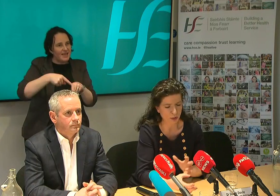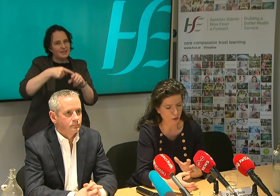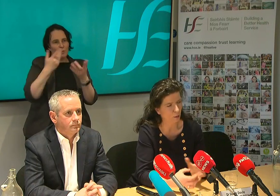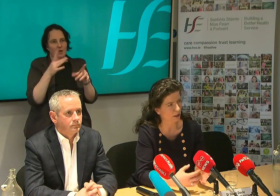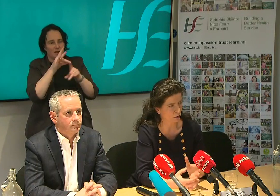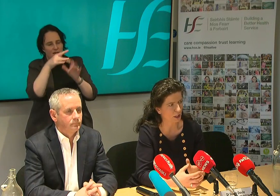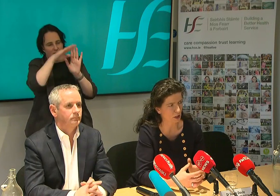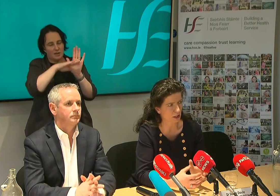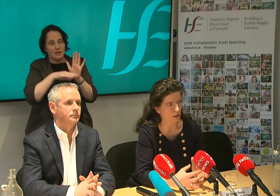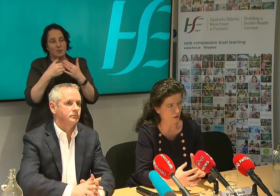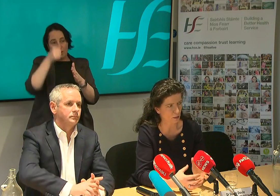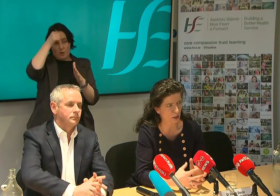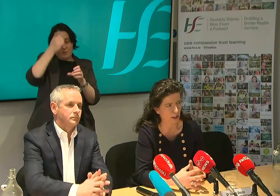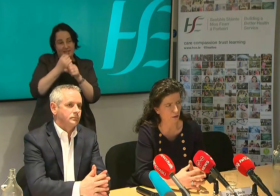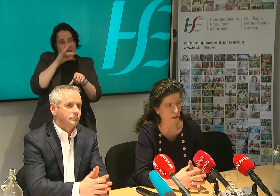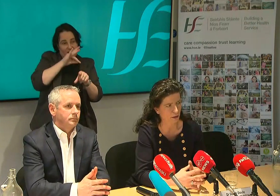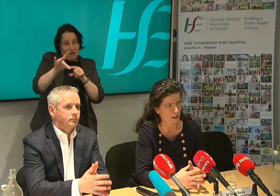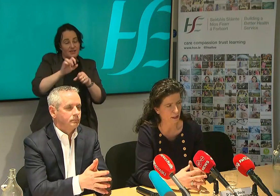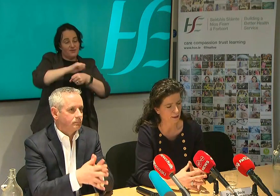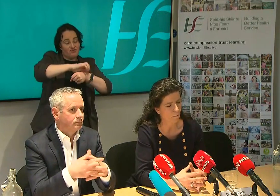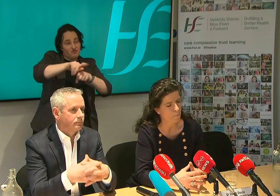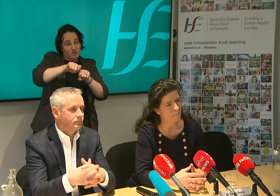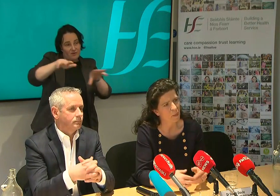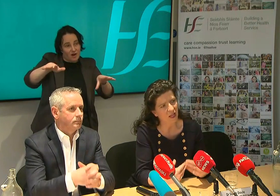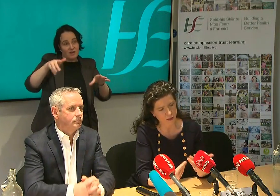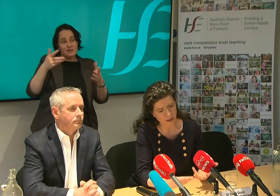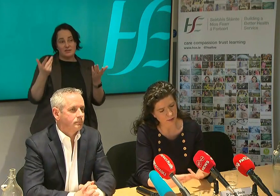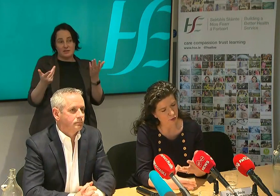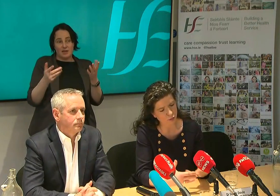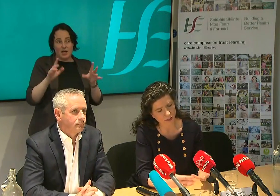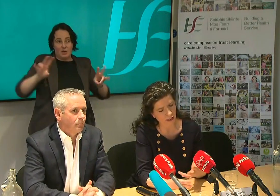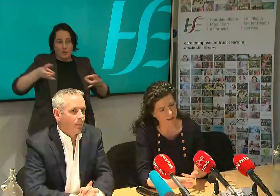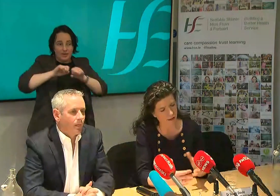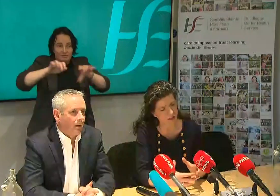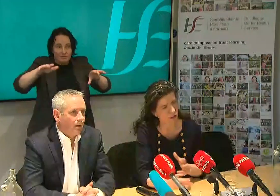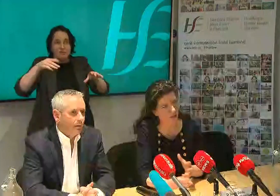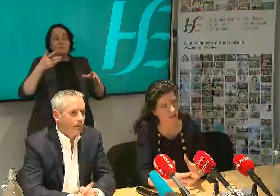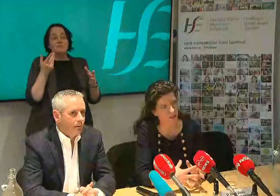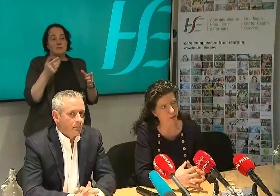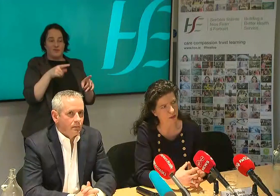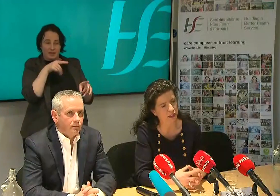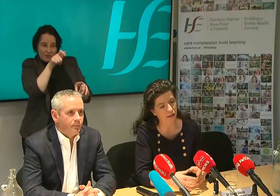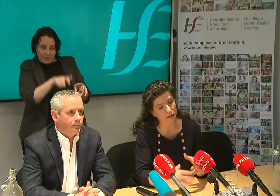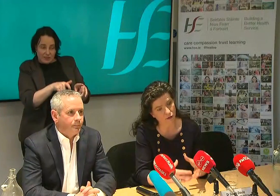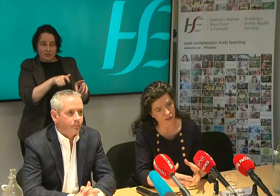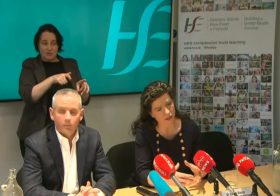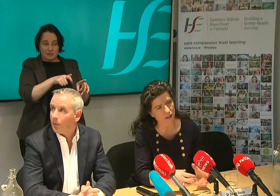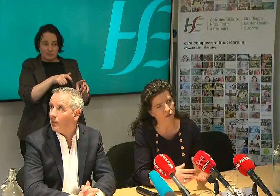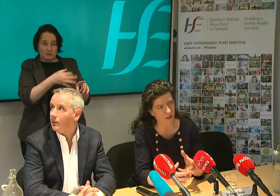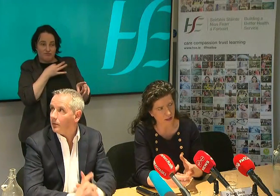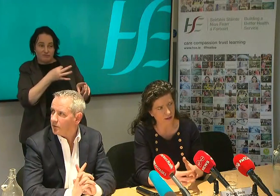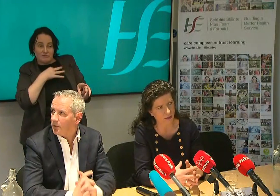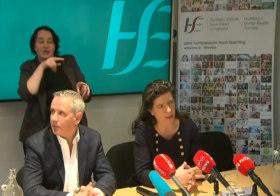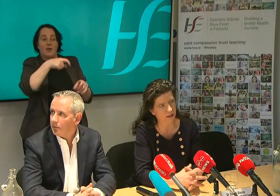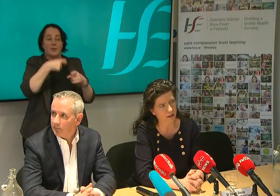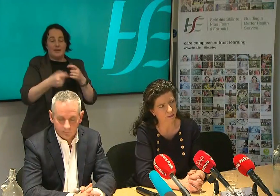on what we know about the infectiousness of this particular virus and the people that we consider to be exposed, and then the advice is